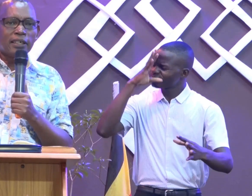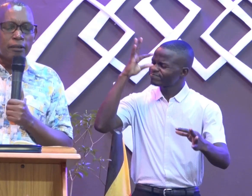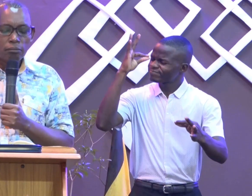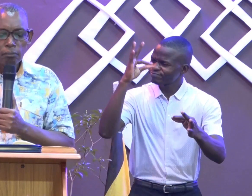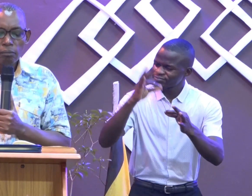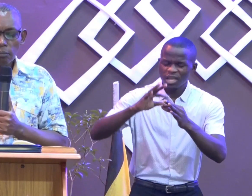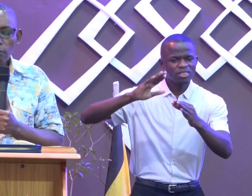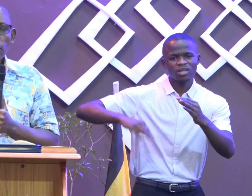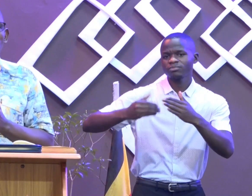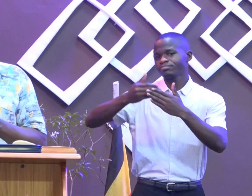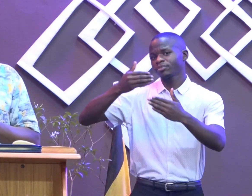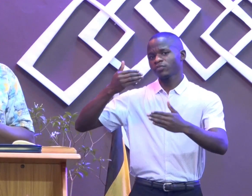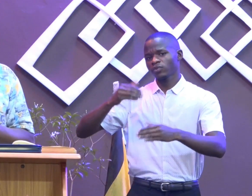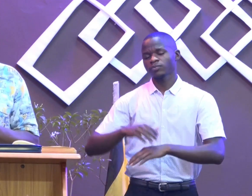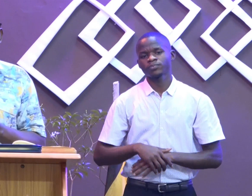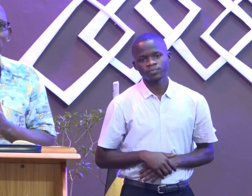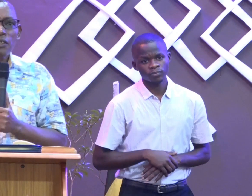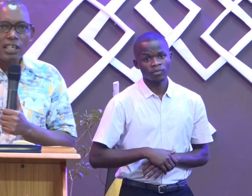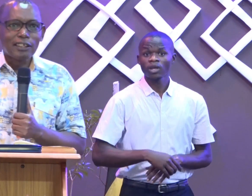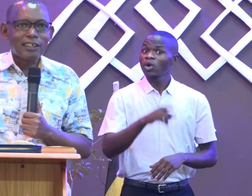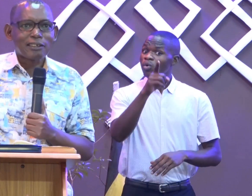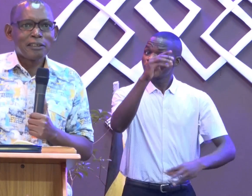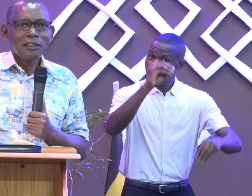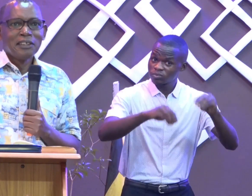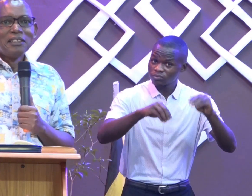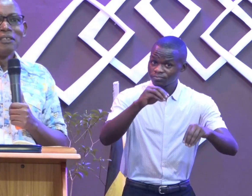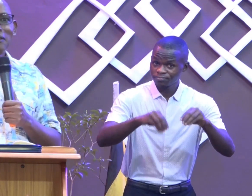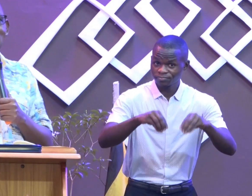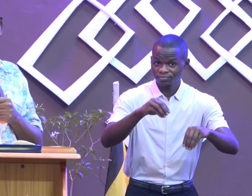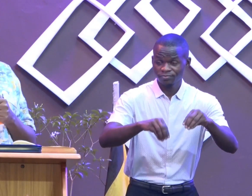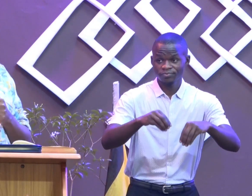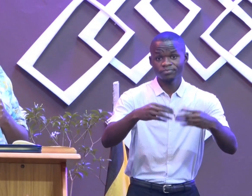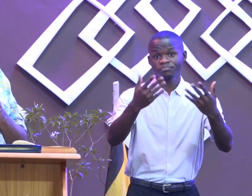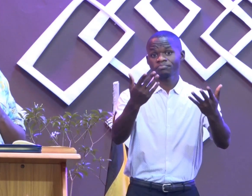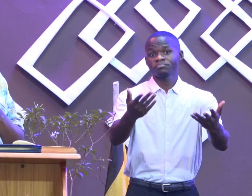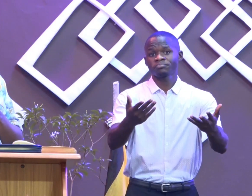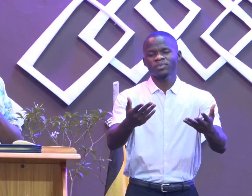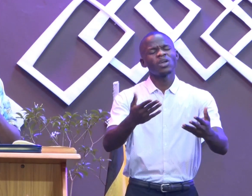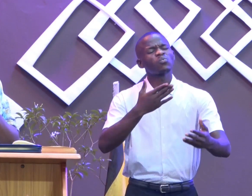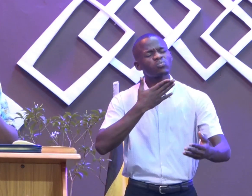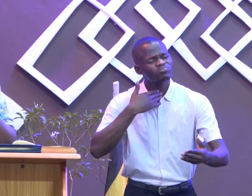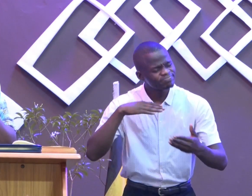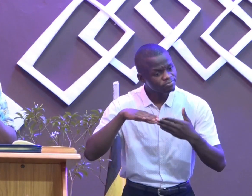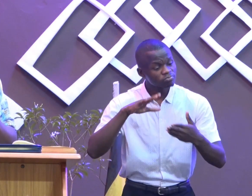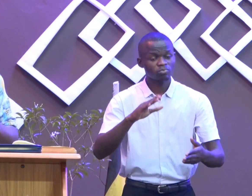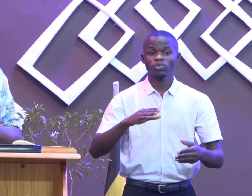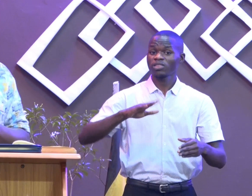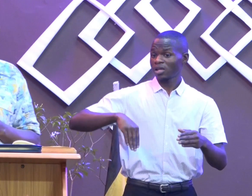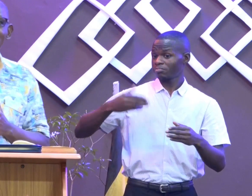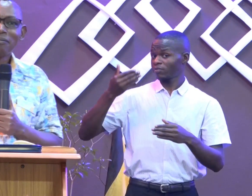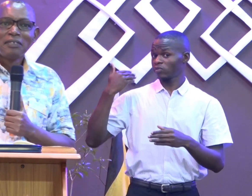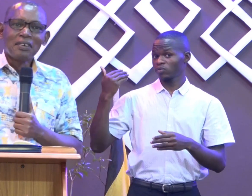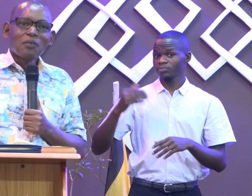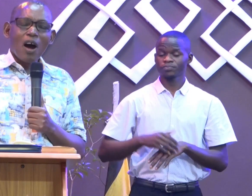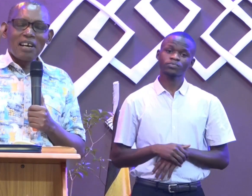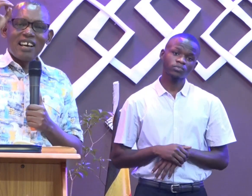bwe kibadde. Be faithful more than you've been. Gw'abadde awaayo sente. You has been giving in money. Zeetaaga nnyo n'okusinga nga bwe bibadde. We need it